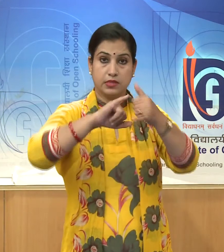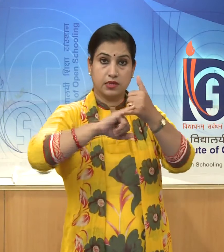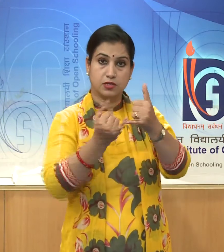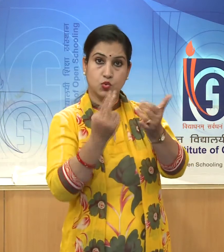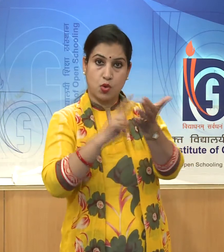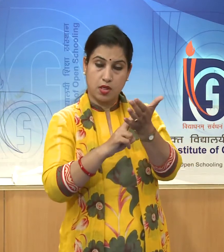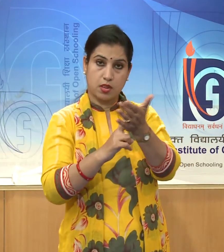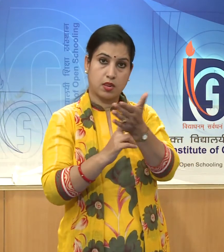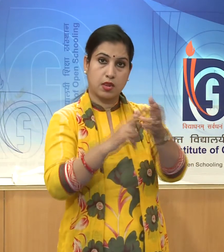Sunflower,